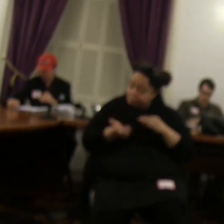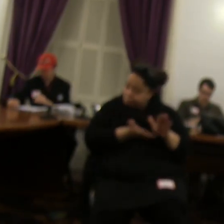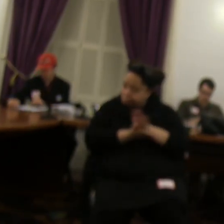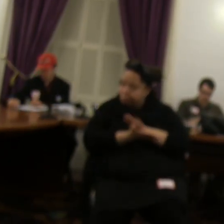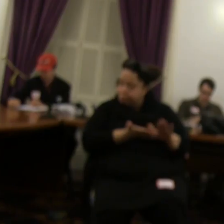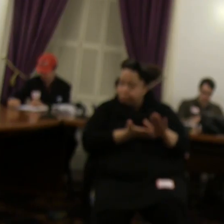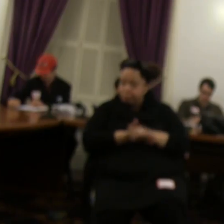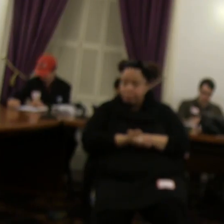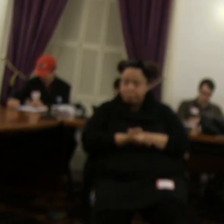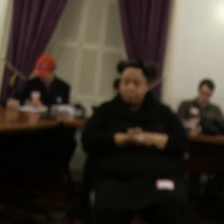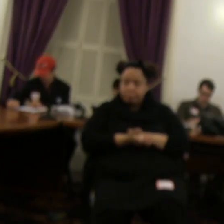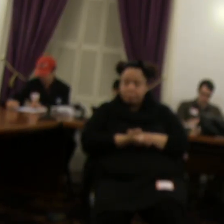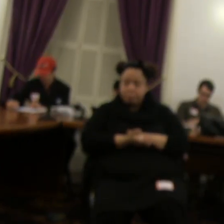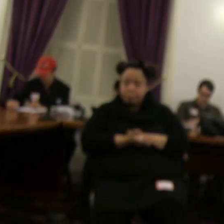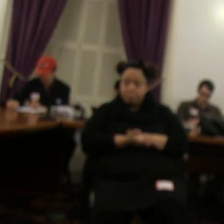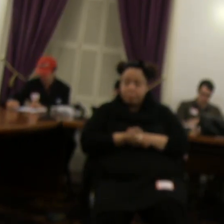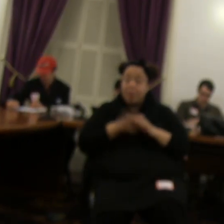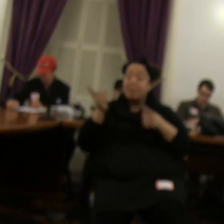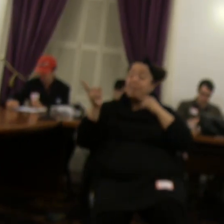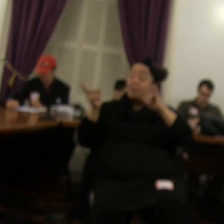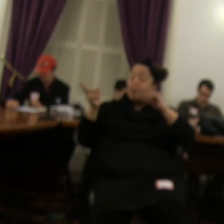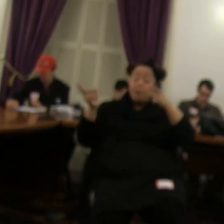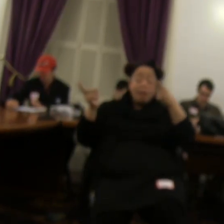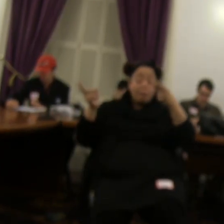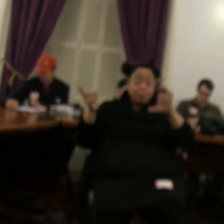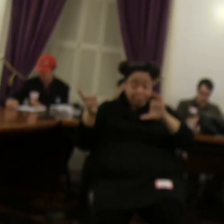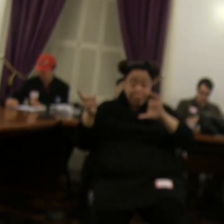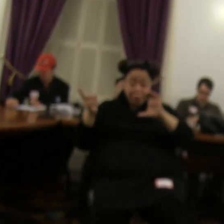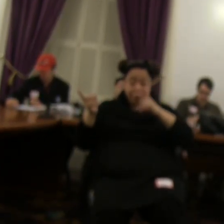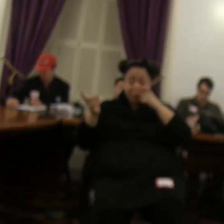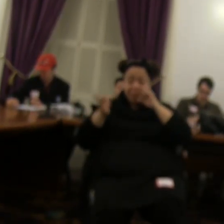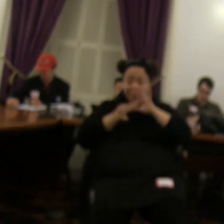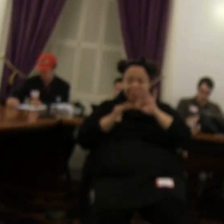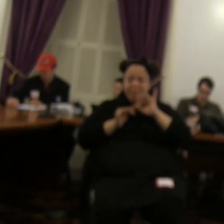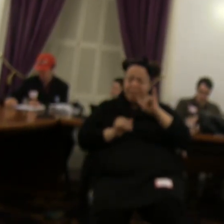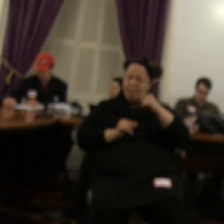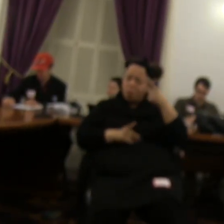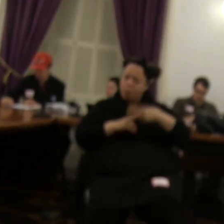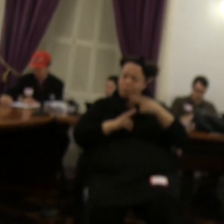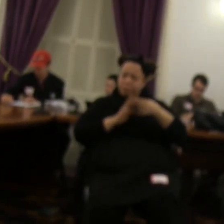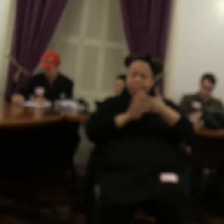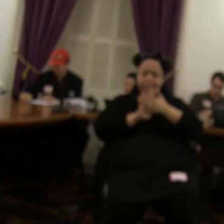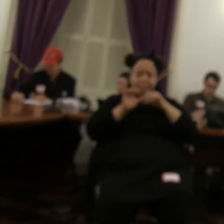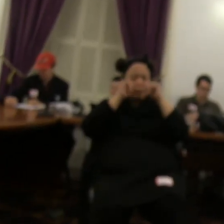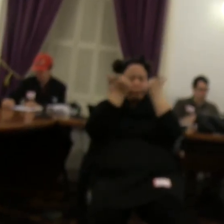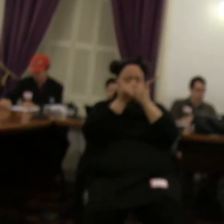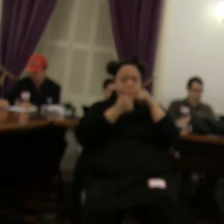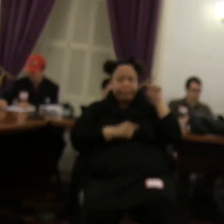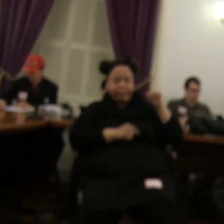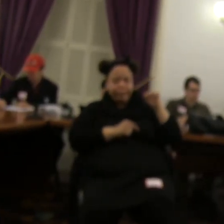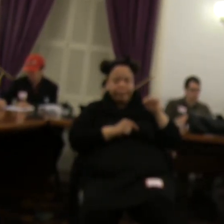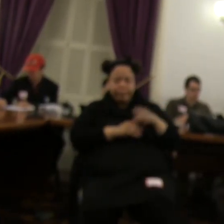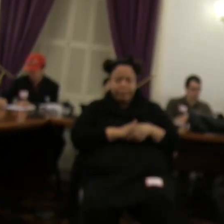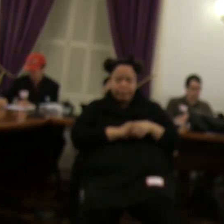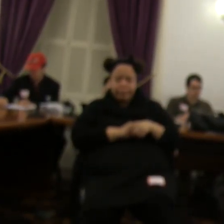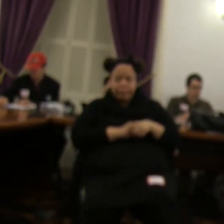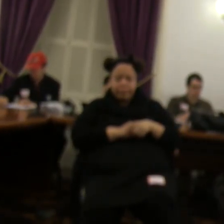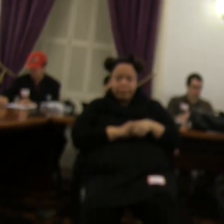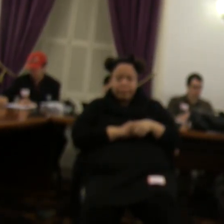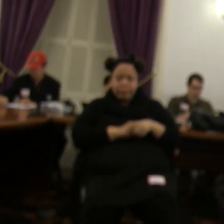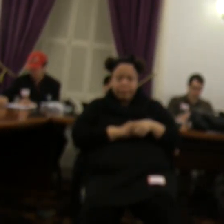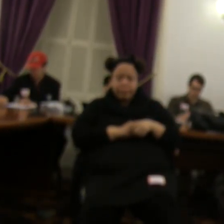transportation assistance from Howard, which one of the other things I want to mention in the time that we have